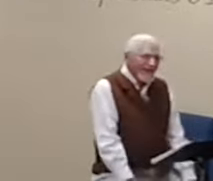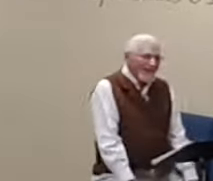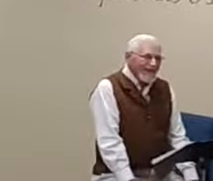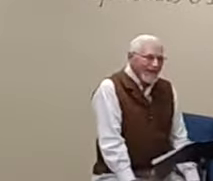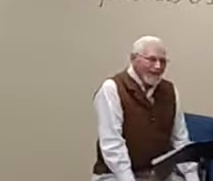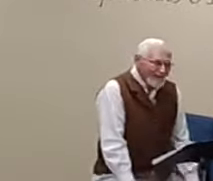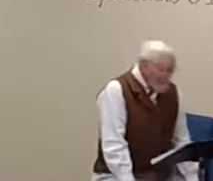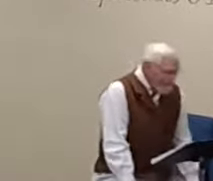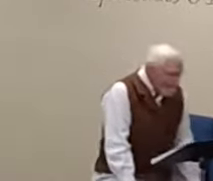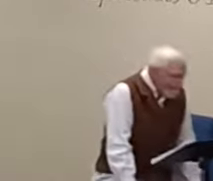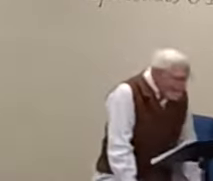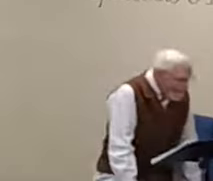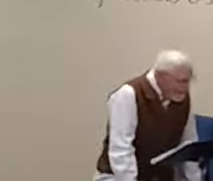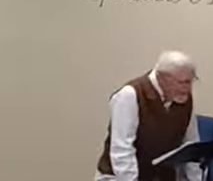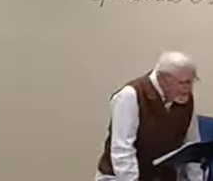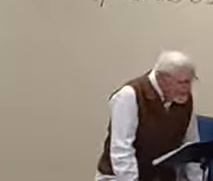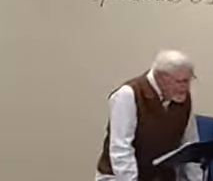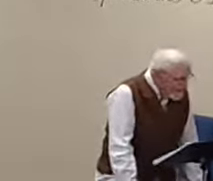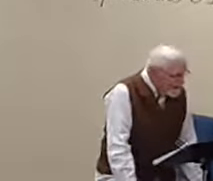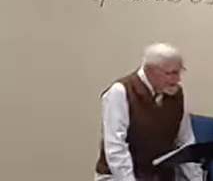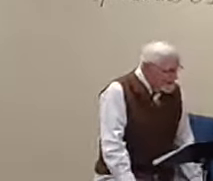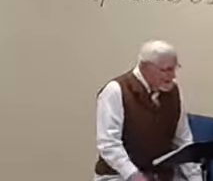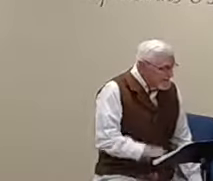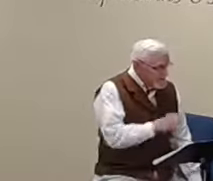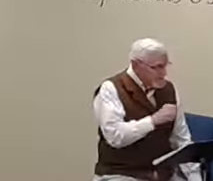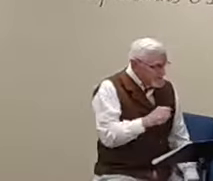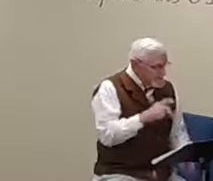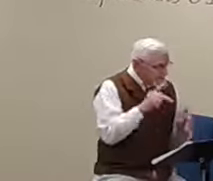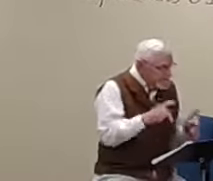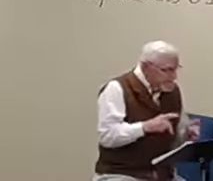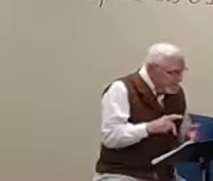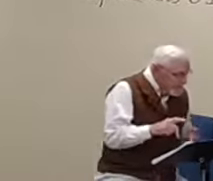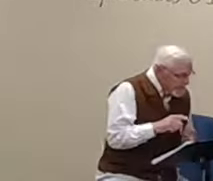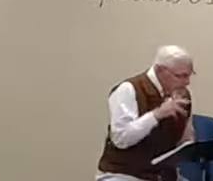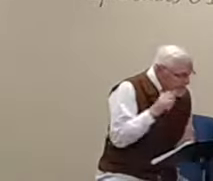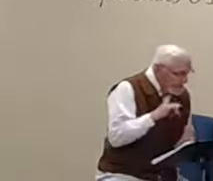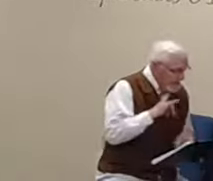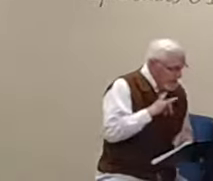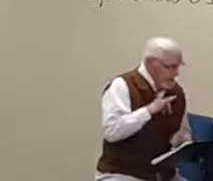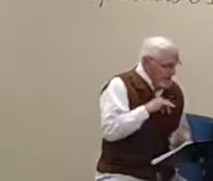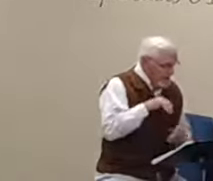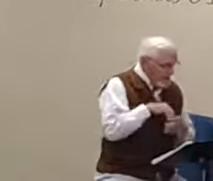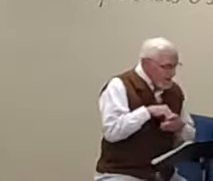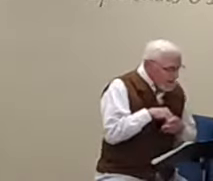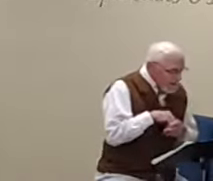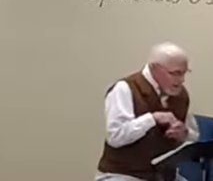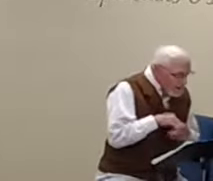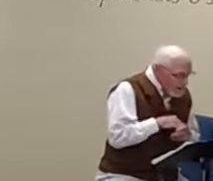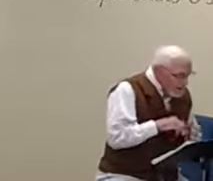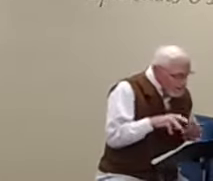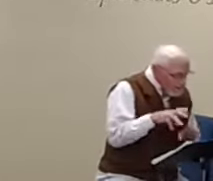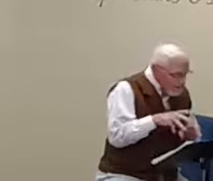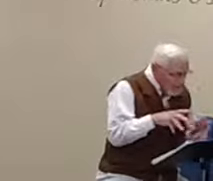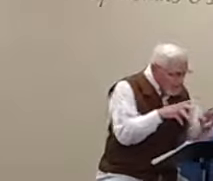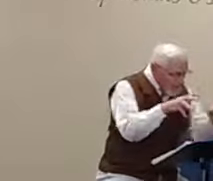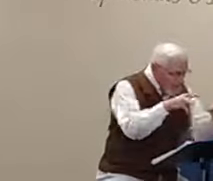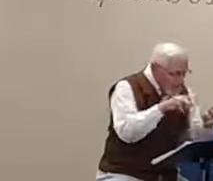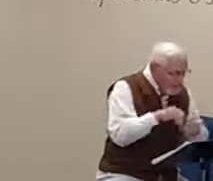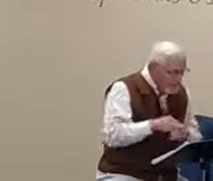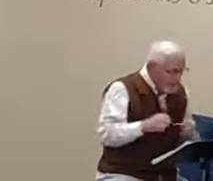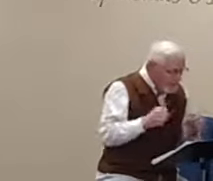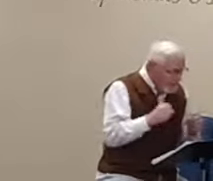those high notes. All right. A pilgrim was I, and a wandering.